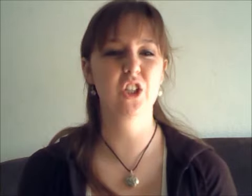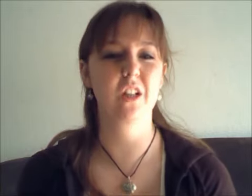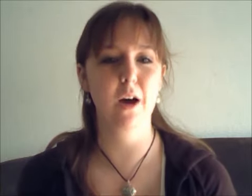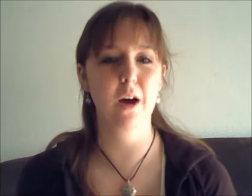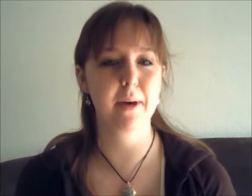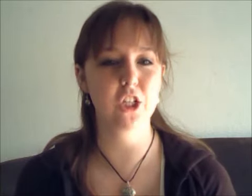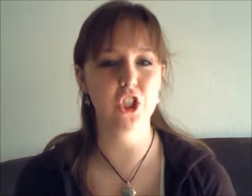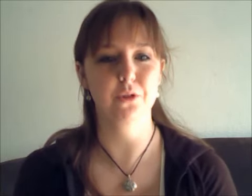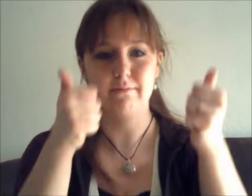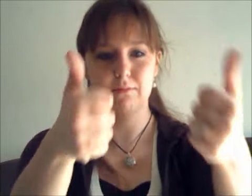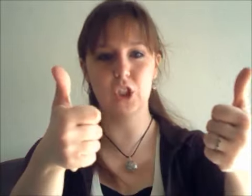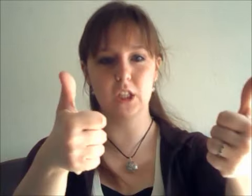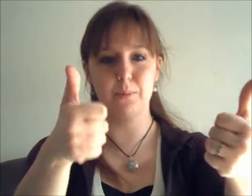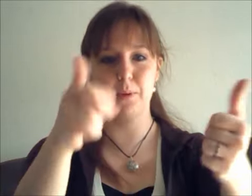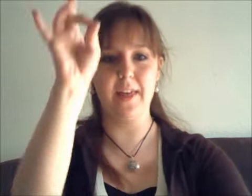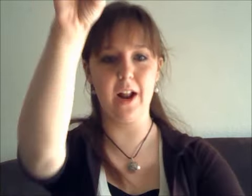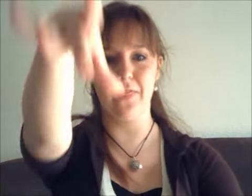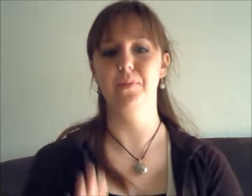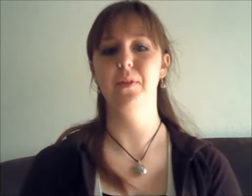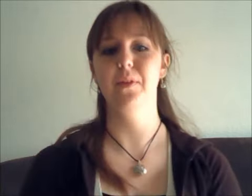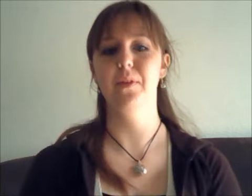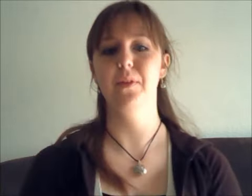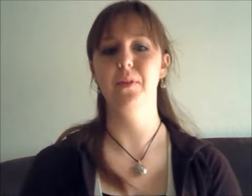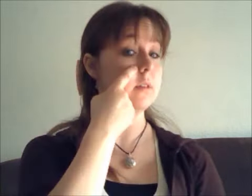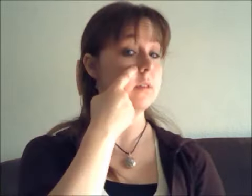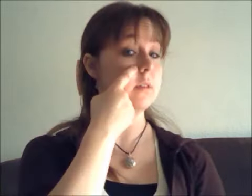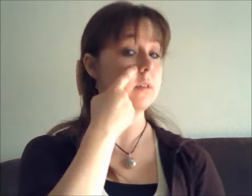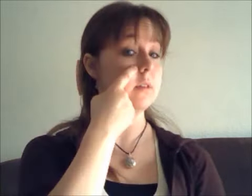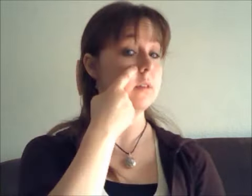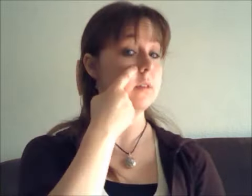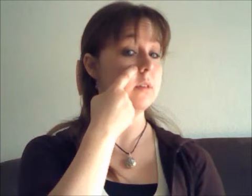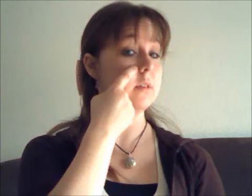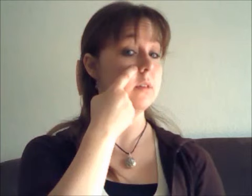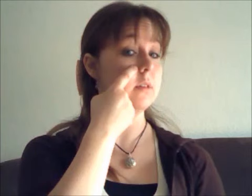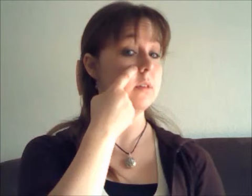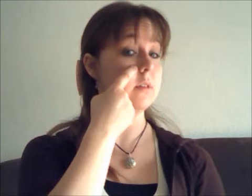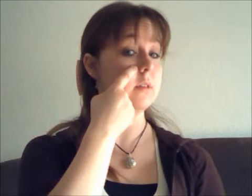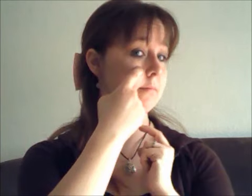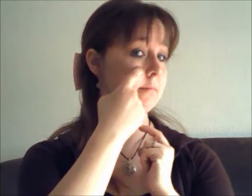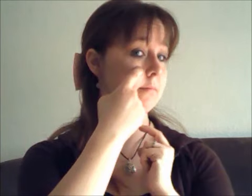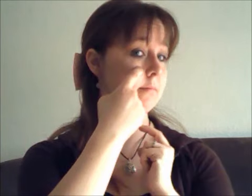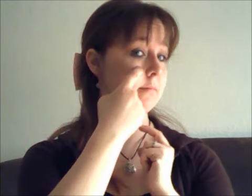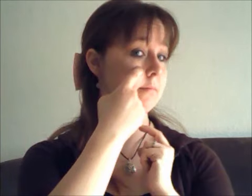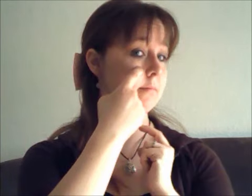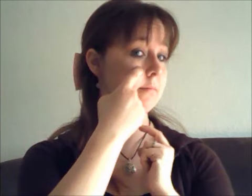lot better too. Just going to put that out there. So, didn't bother to cry.